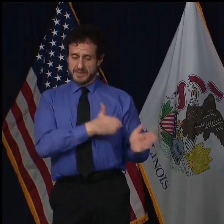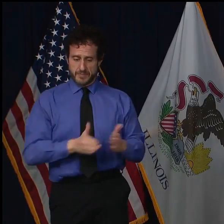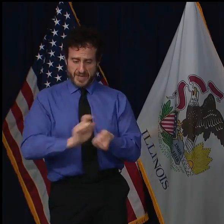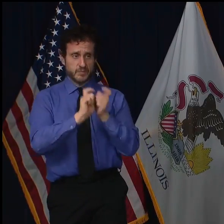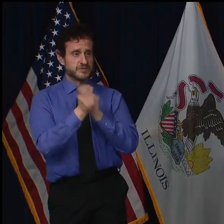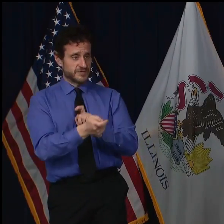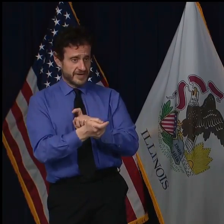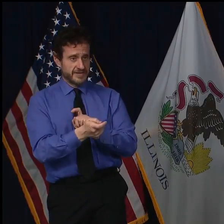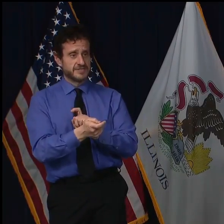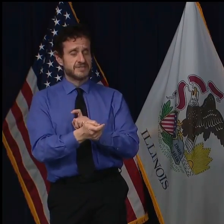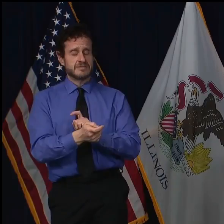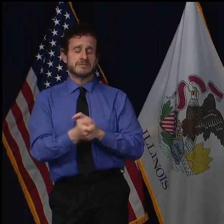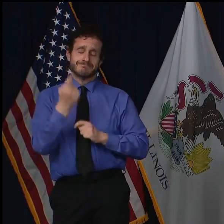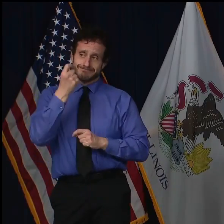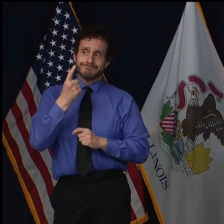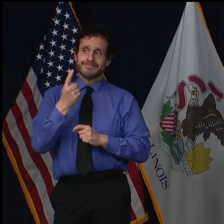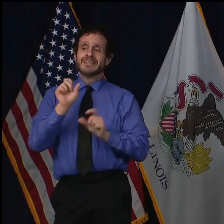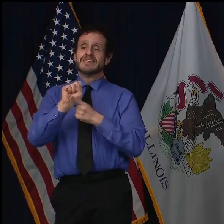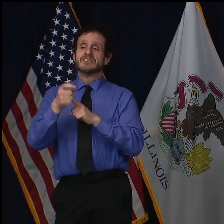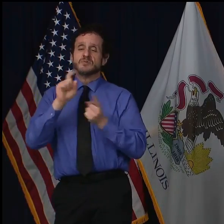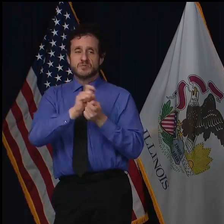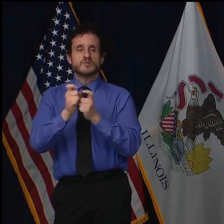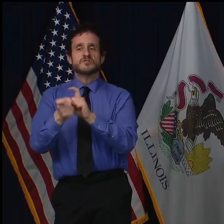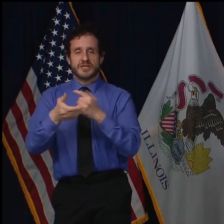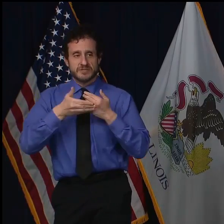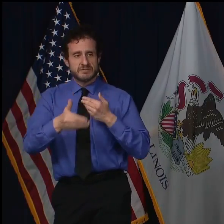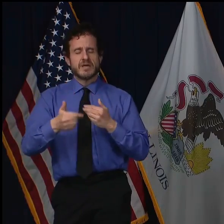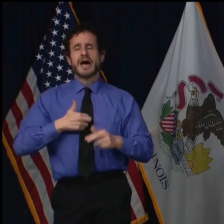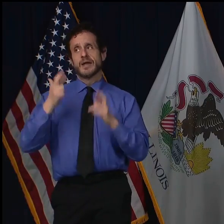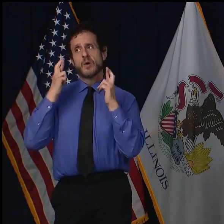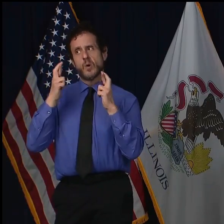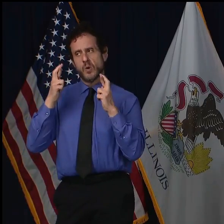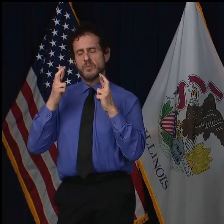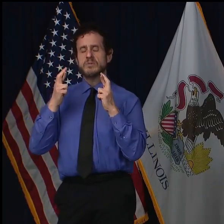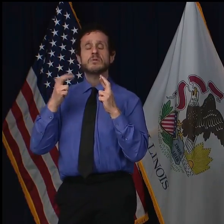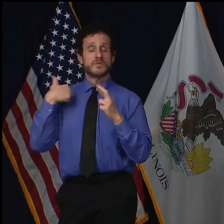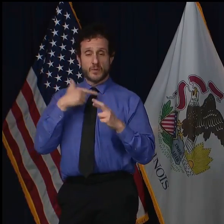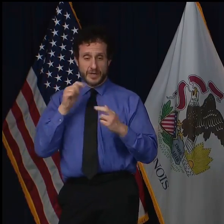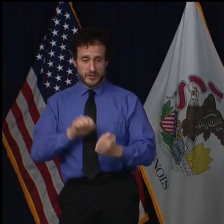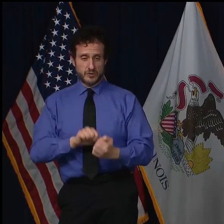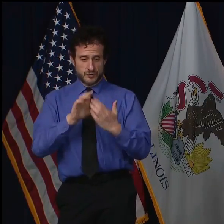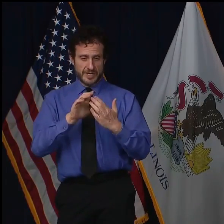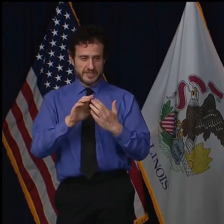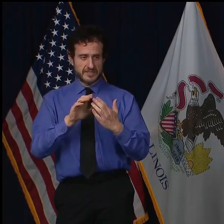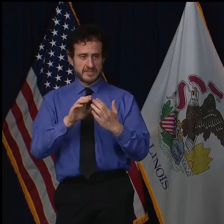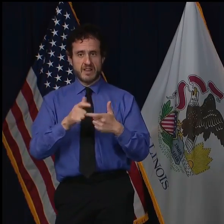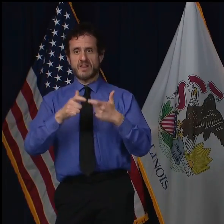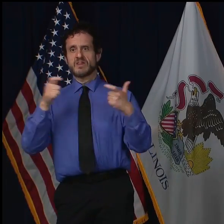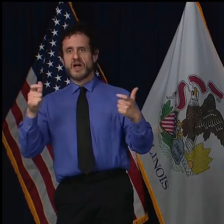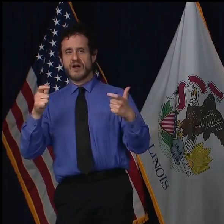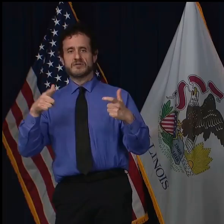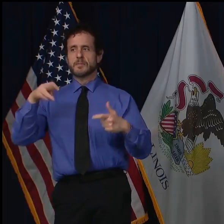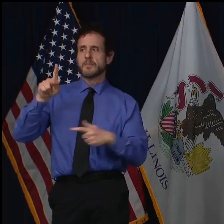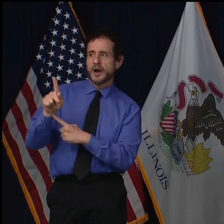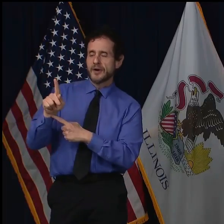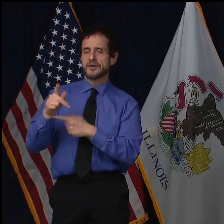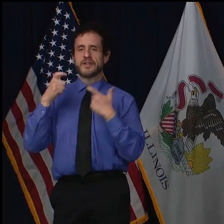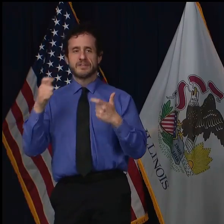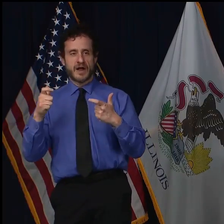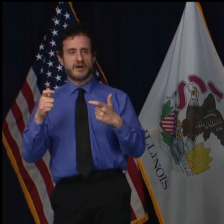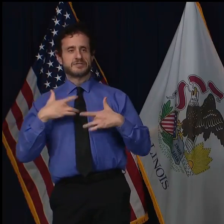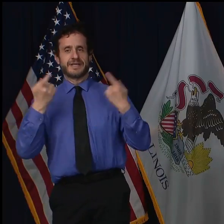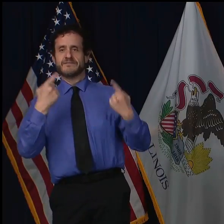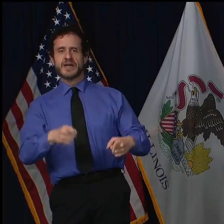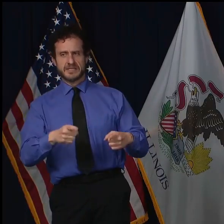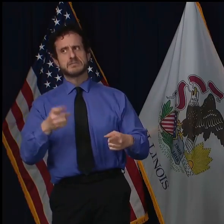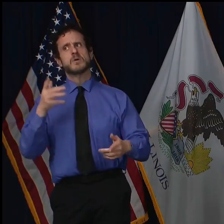things will change as we go forward. So I'm somewhat hopeful that we'll be able to address large venues like that. My colleague T.